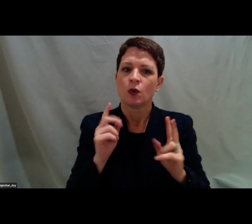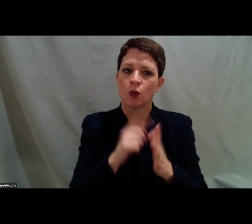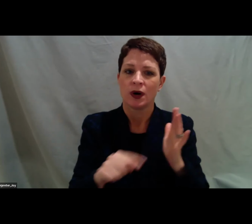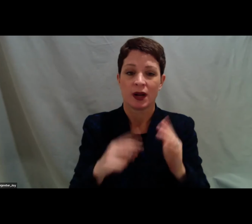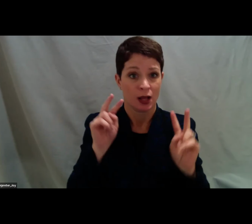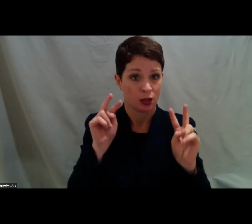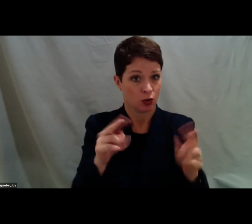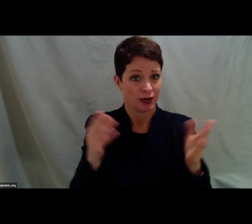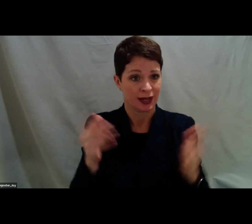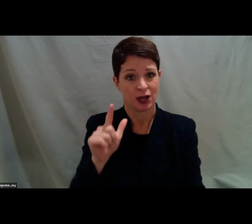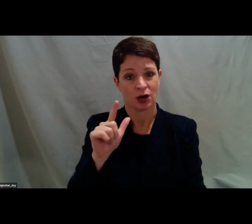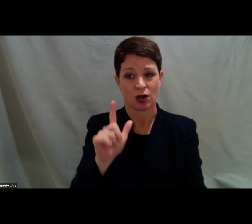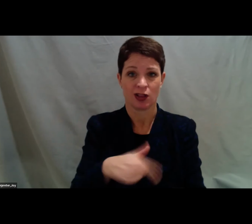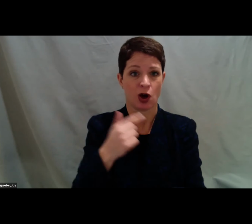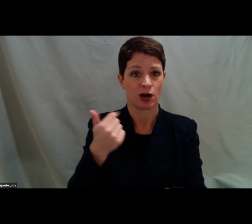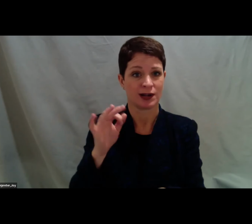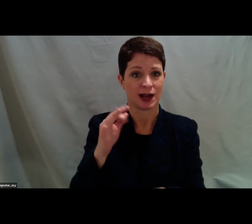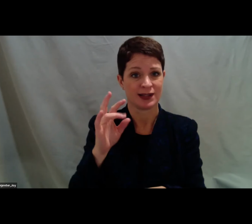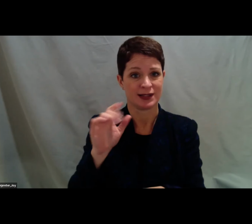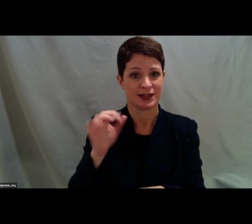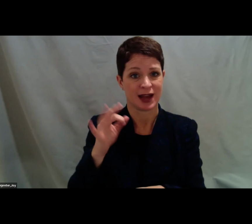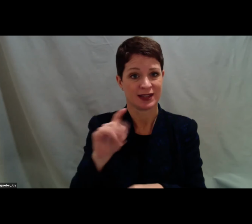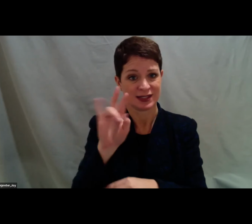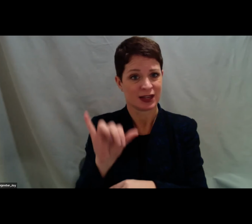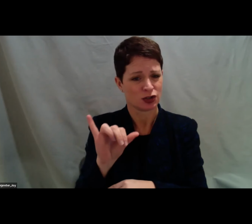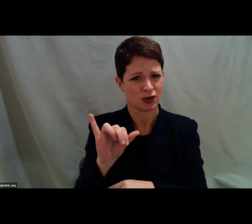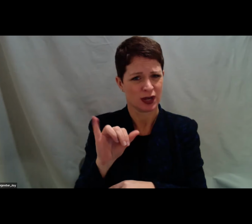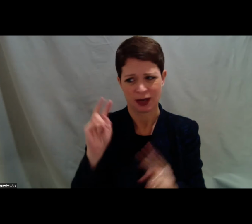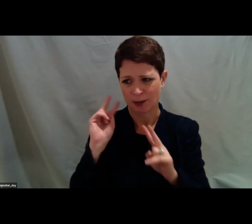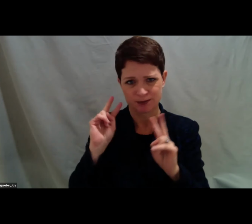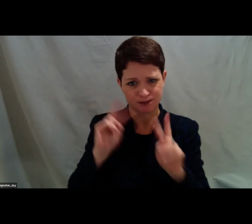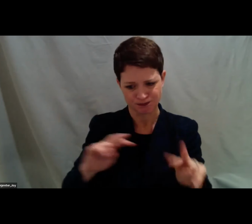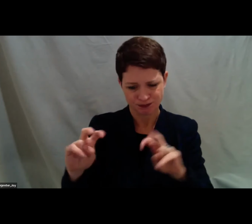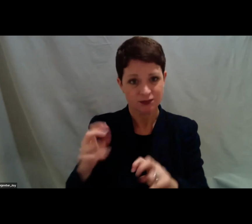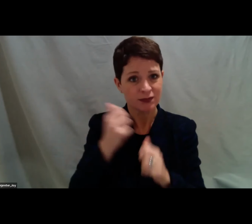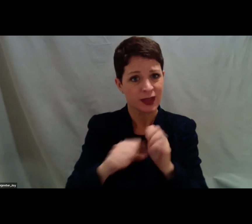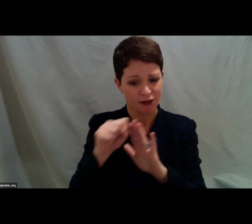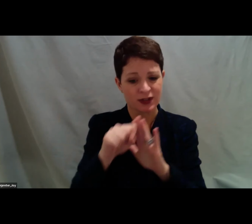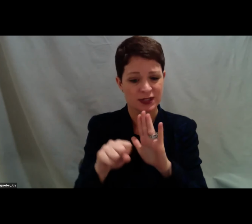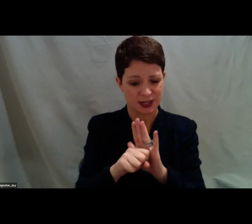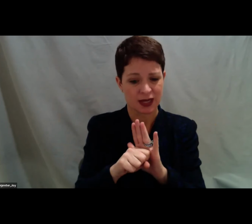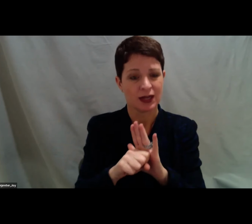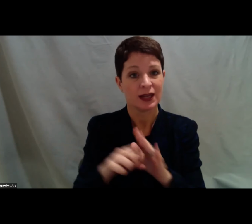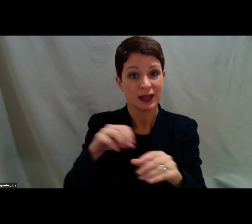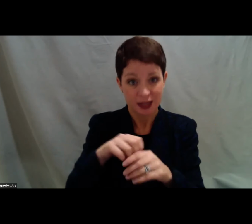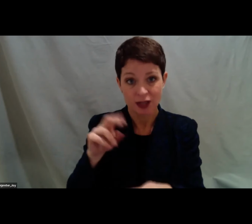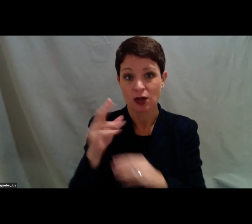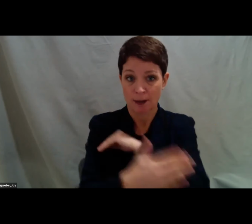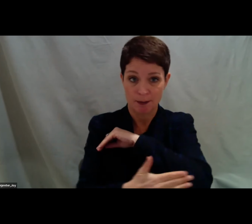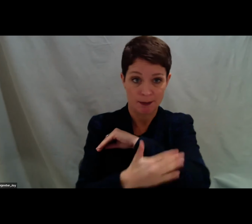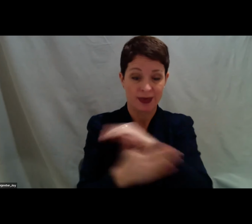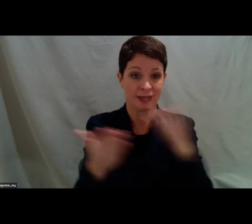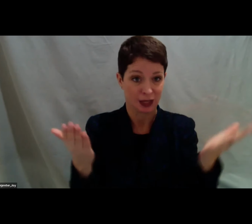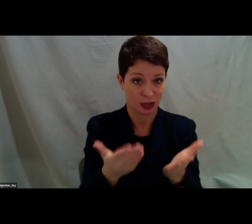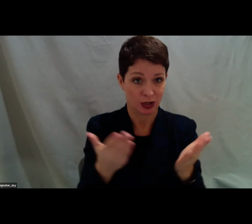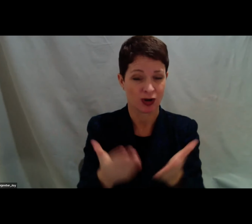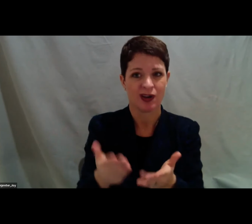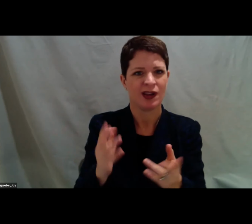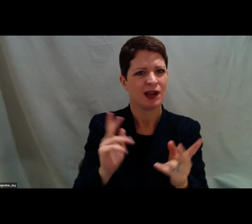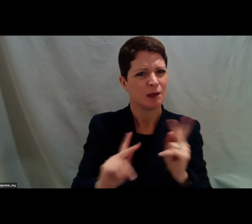this long 19th century, was when nearly every state in the United States disenfranchised